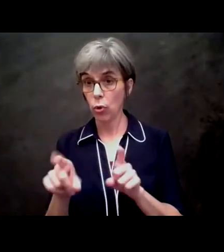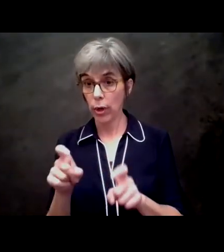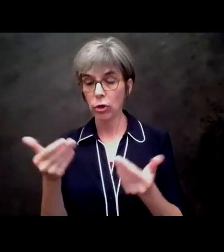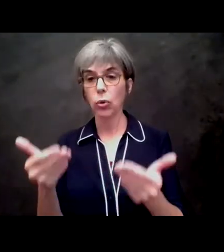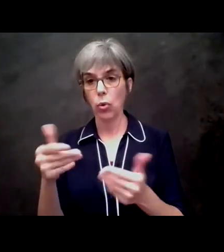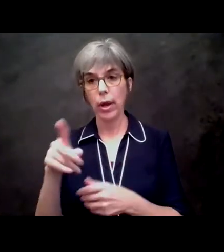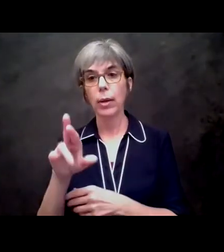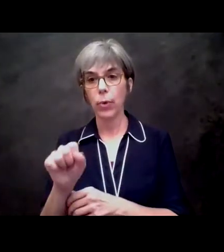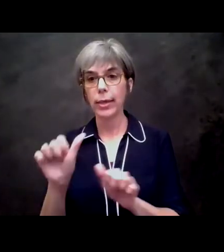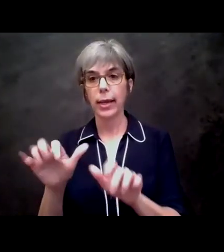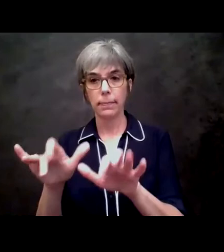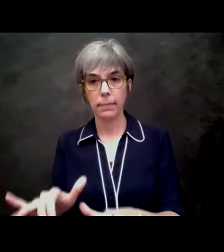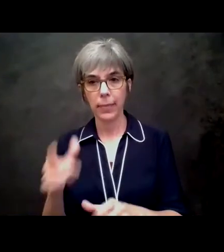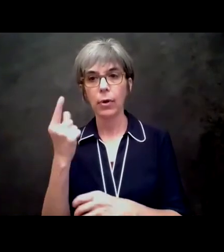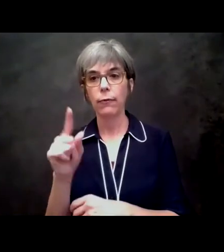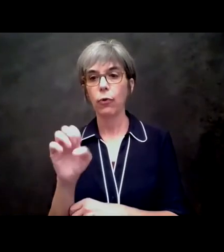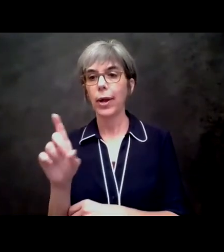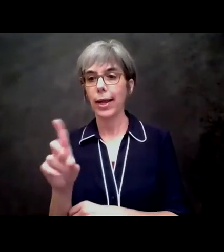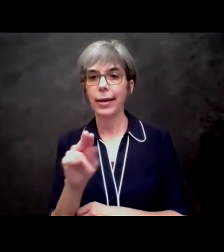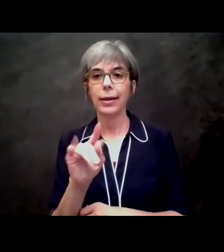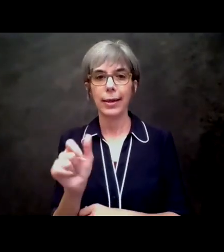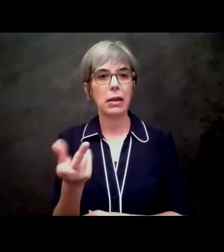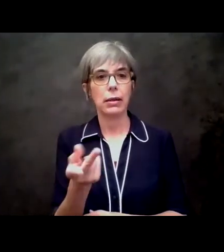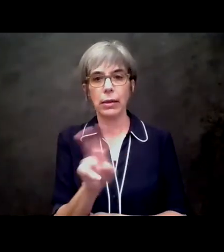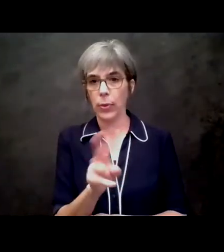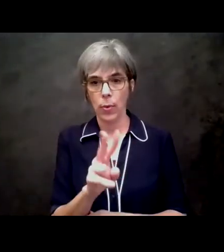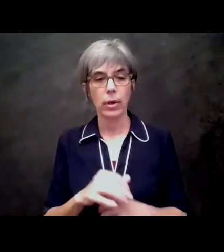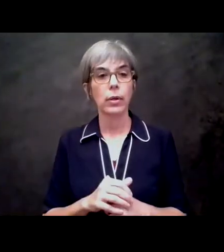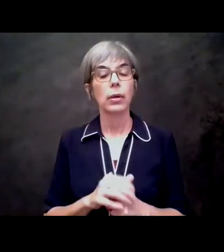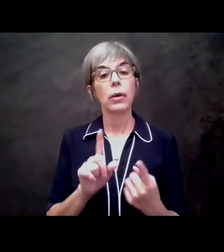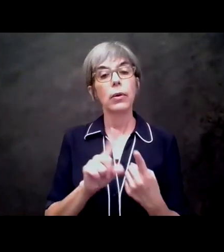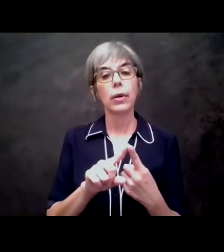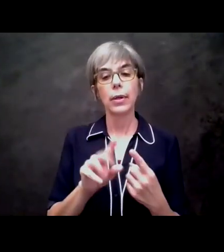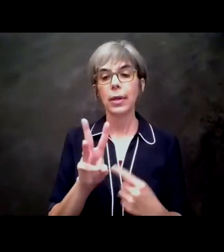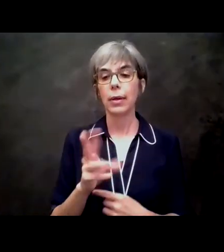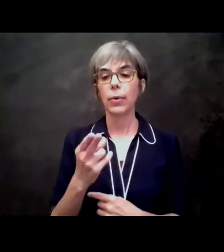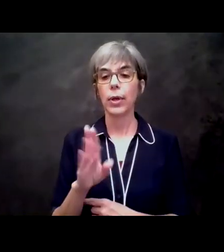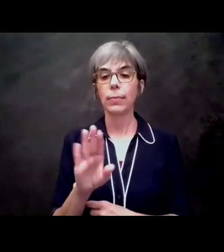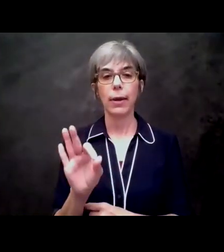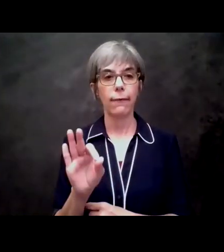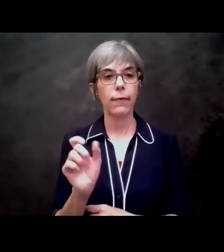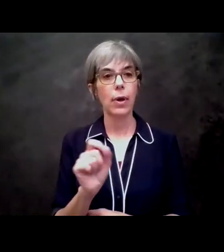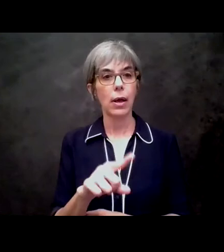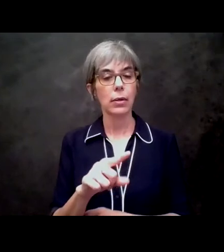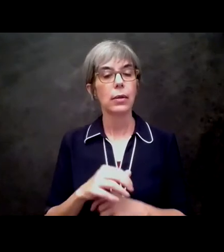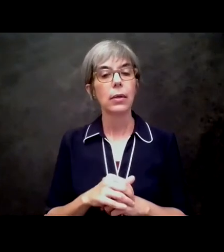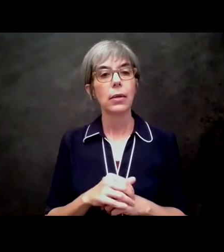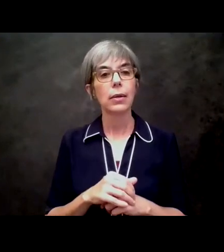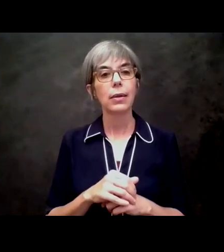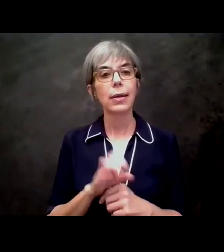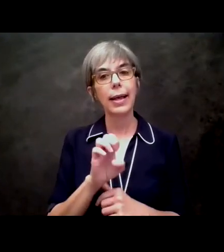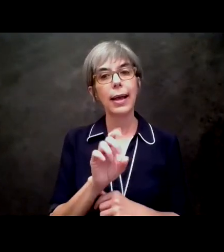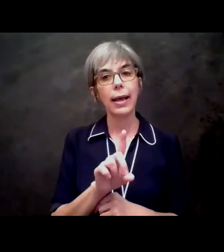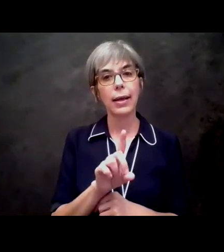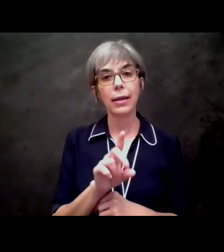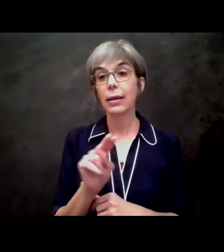for either Ed or Nita, and we will get to those. The first one is from WHBF, and we'll have Ed discuss this first, and then